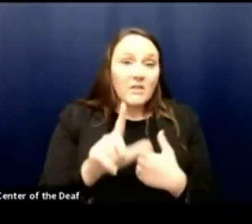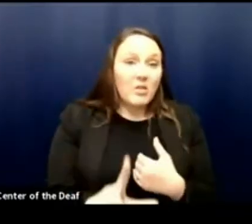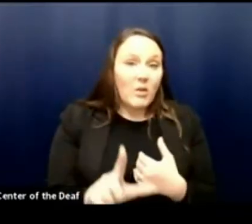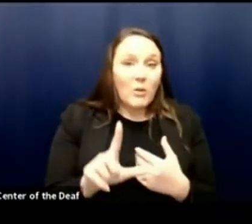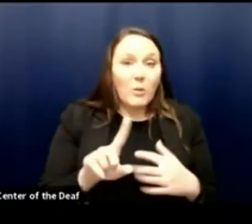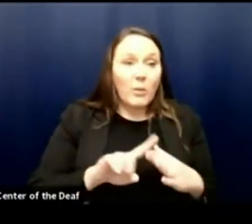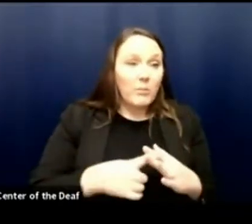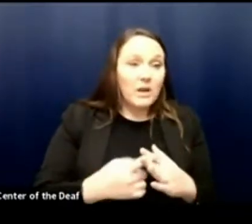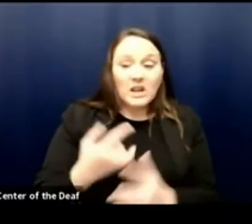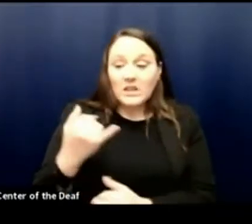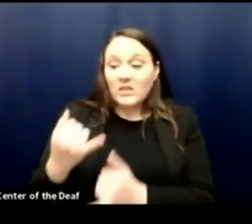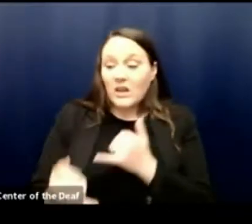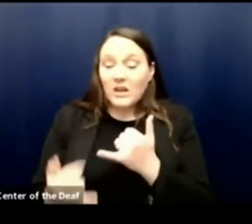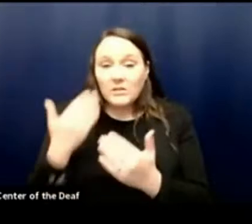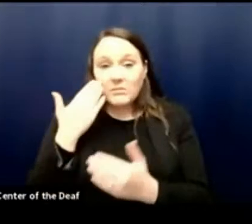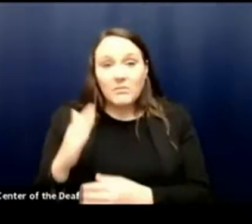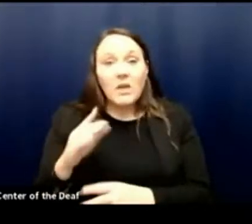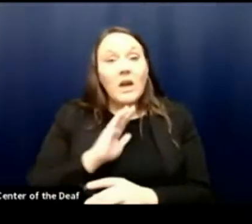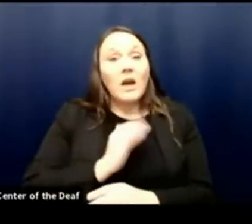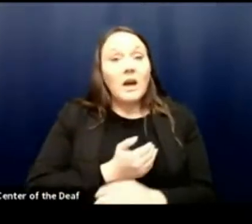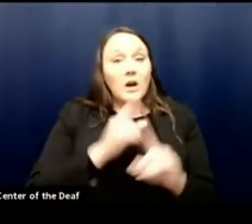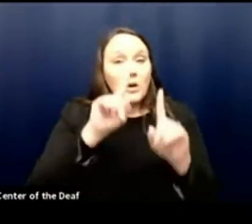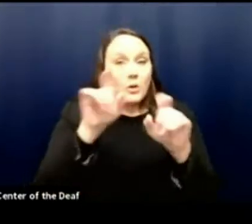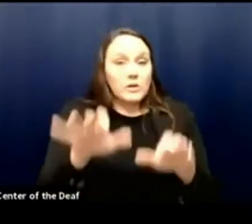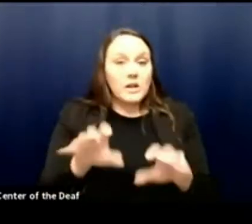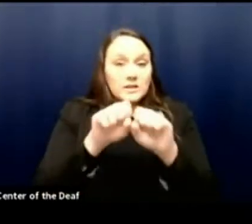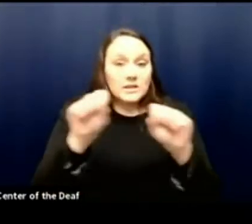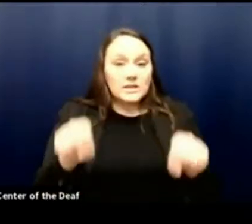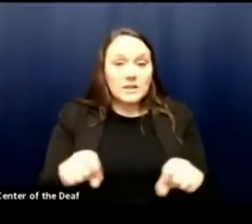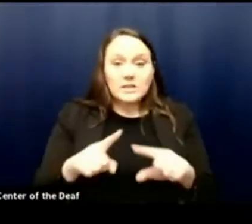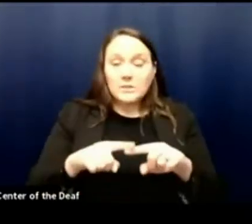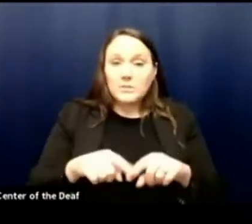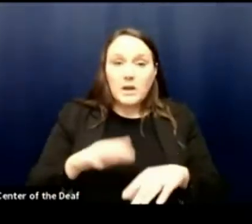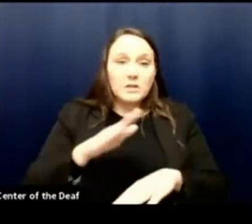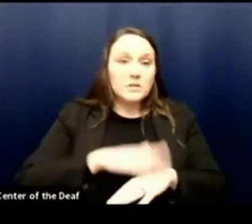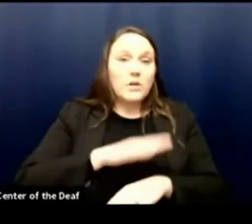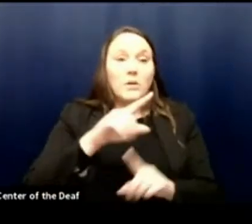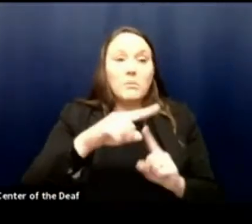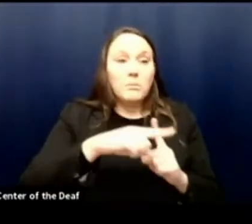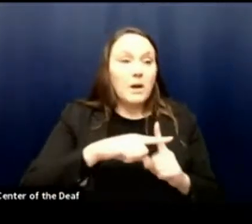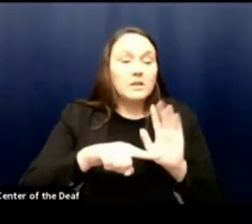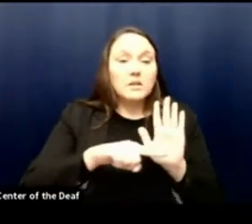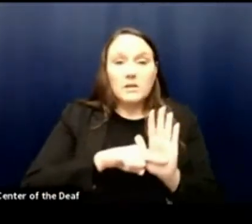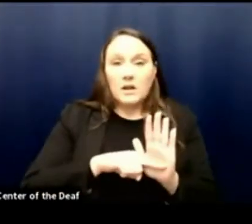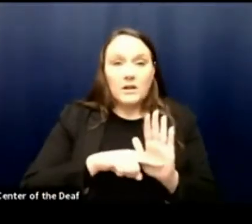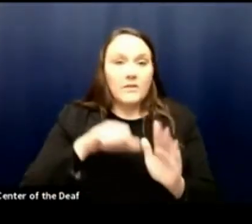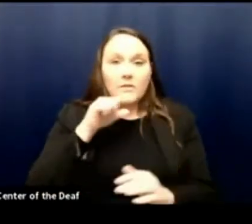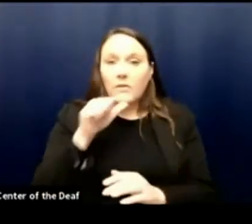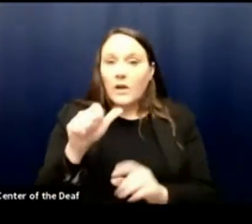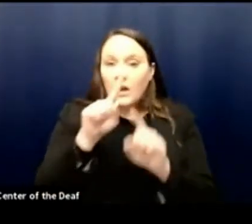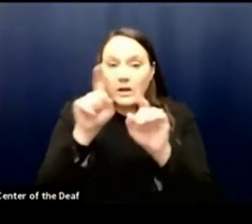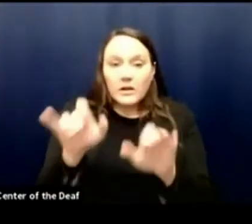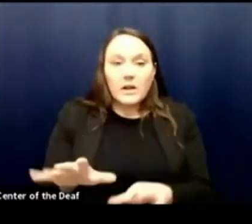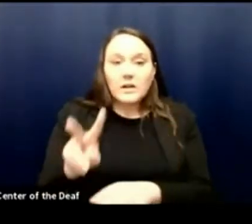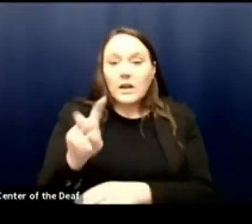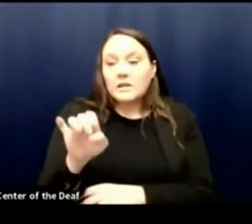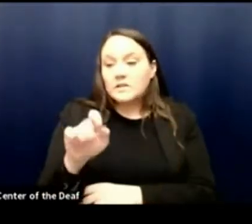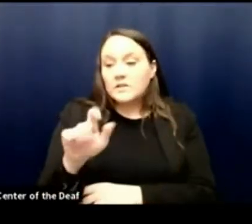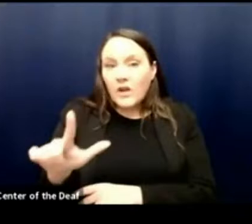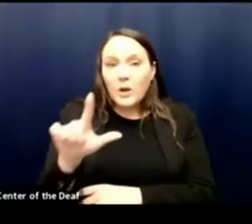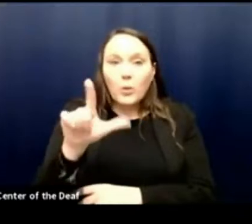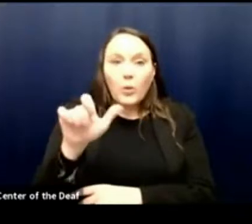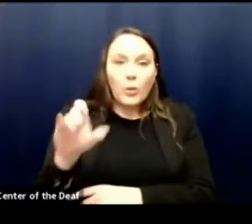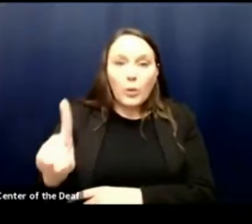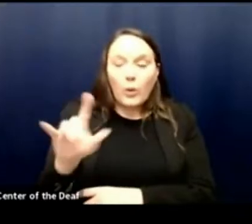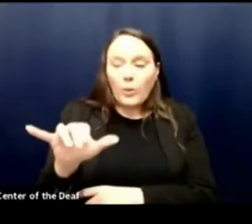Our testing system is based on positive or negative. It's not based on viral load. That's a different mechanism, a different testing